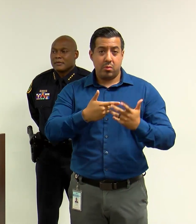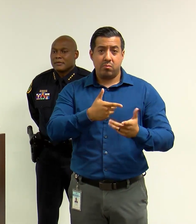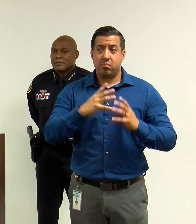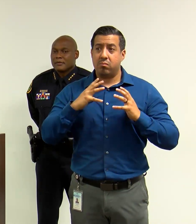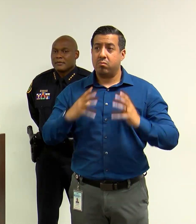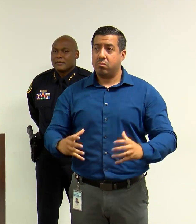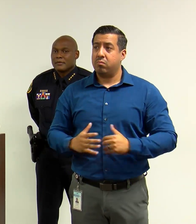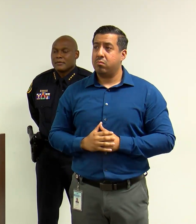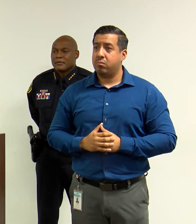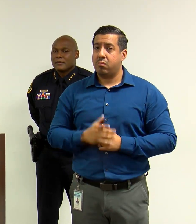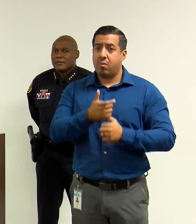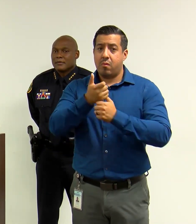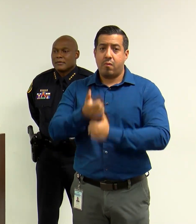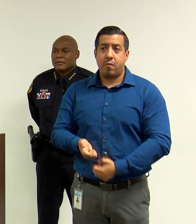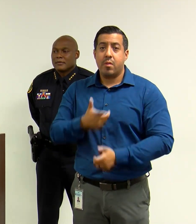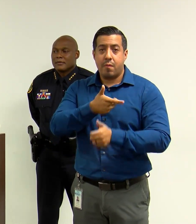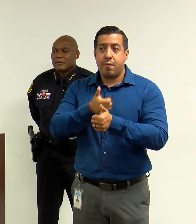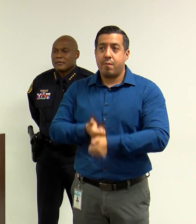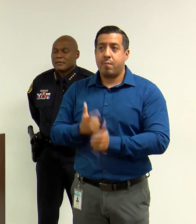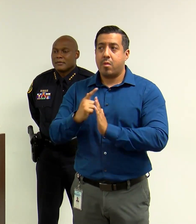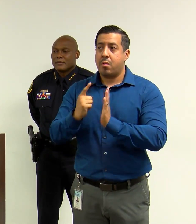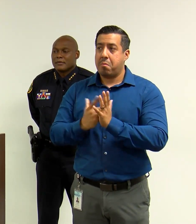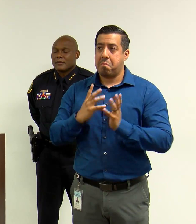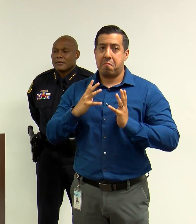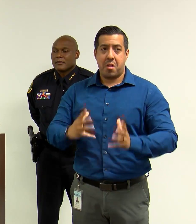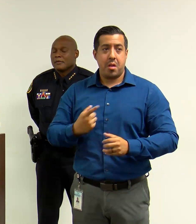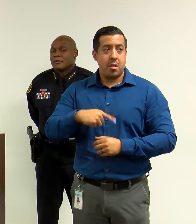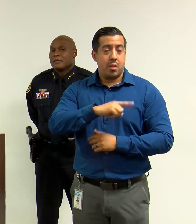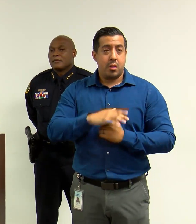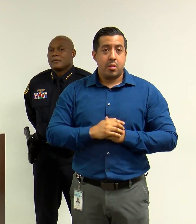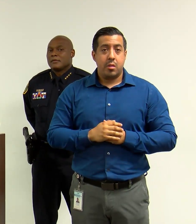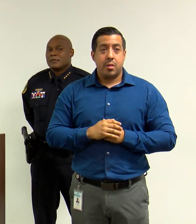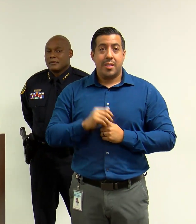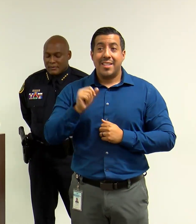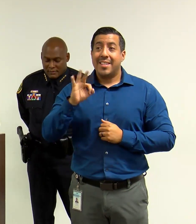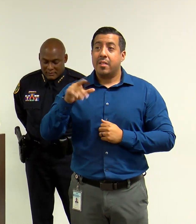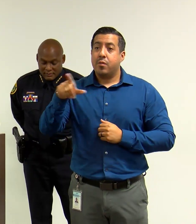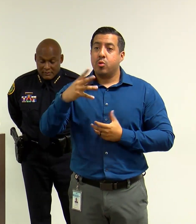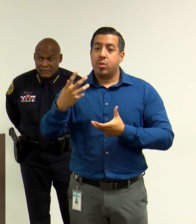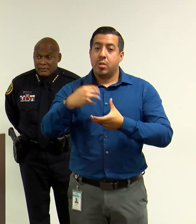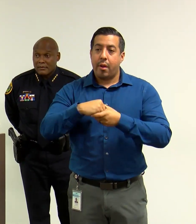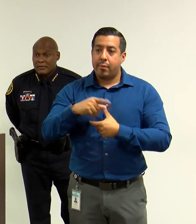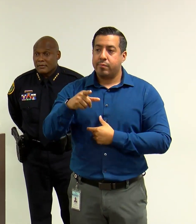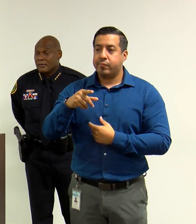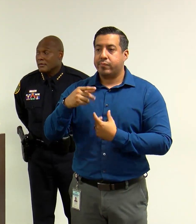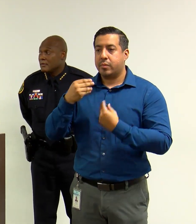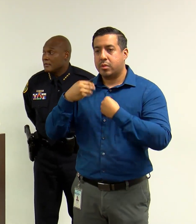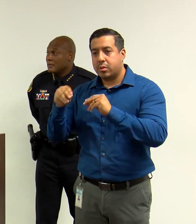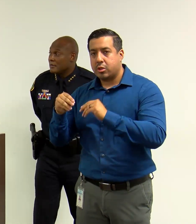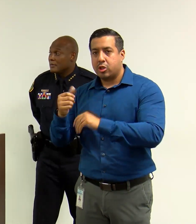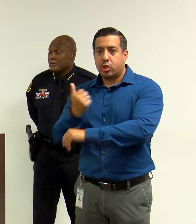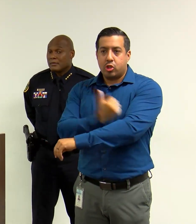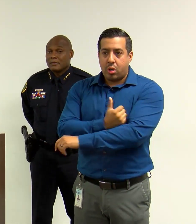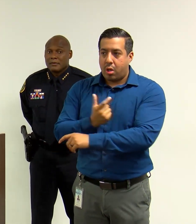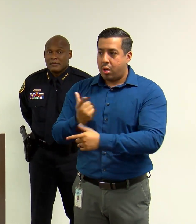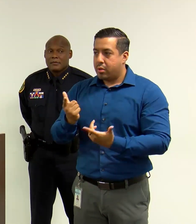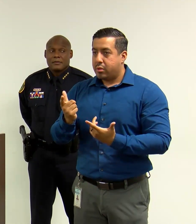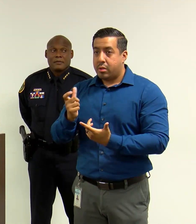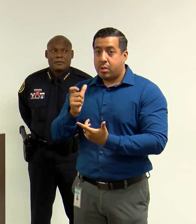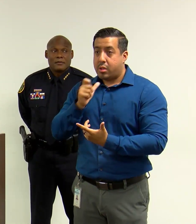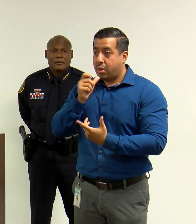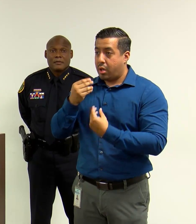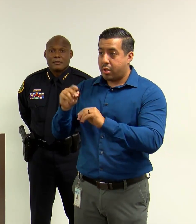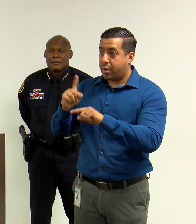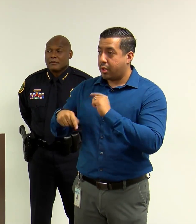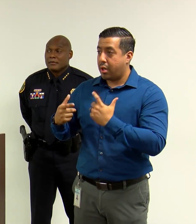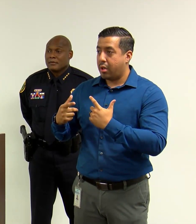fine. They're fine. Now, if you engaged in buying and selling drugs and the transaction goes bad,